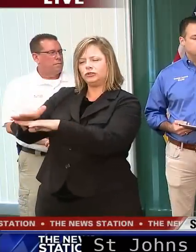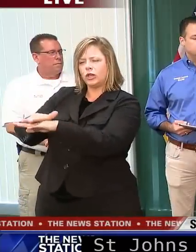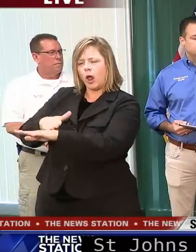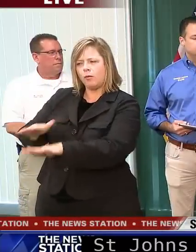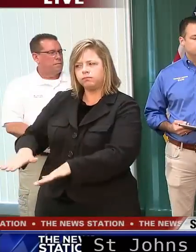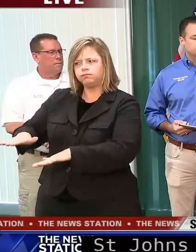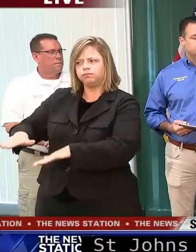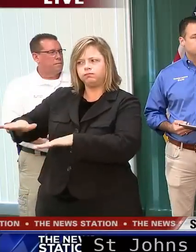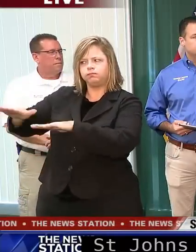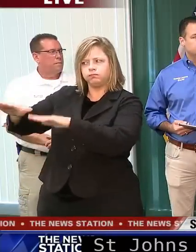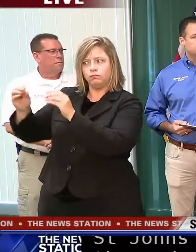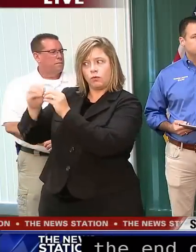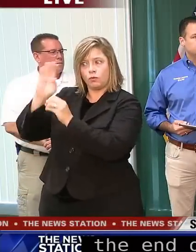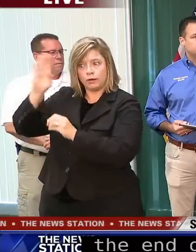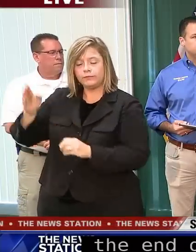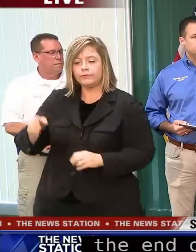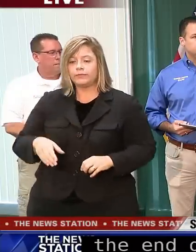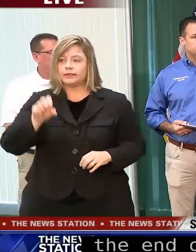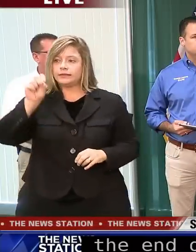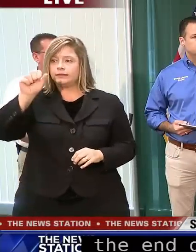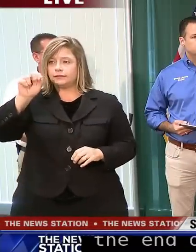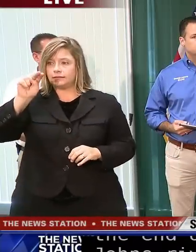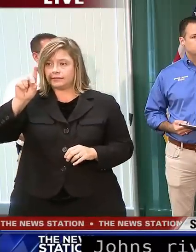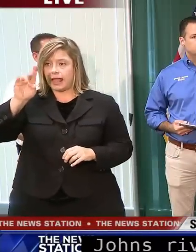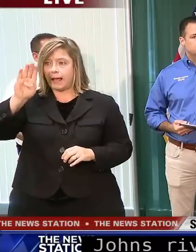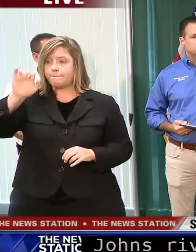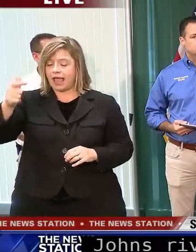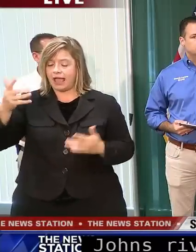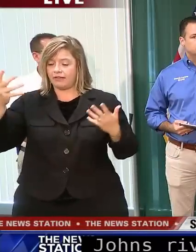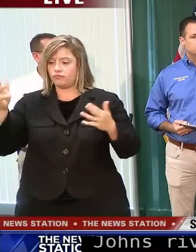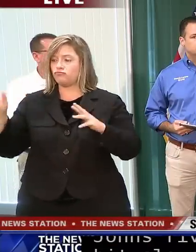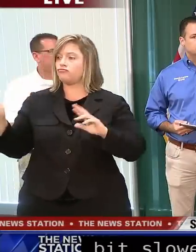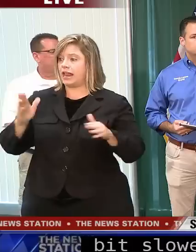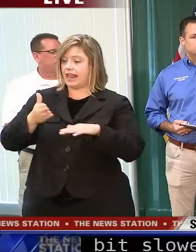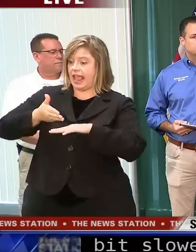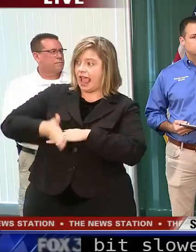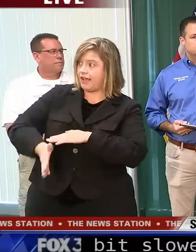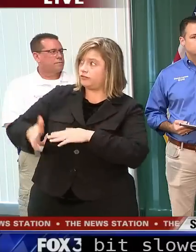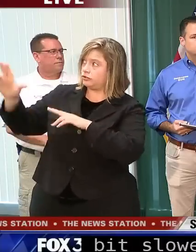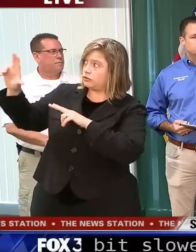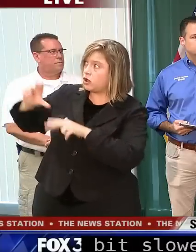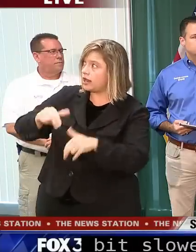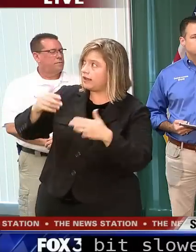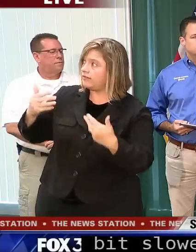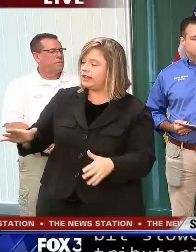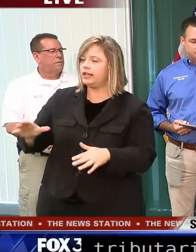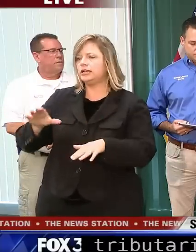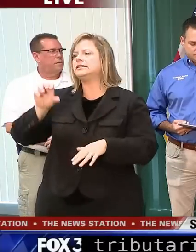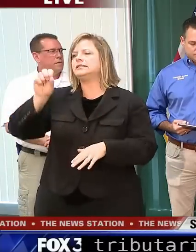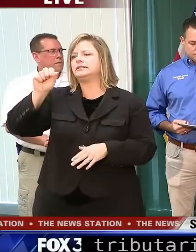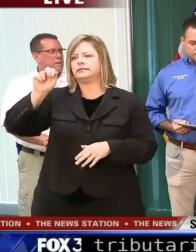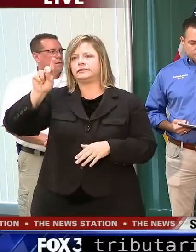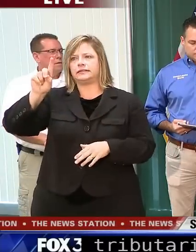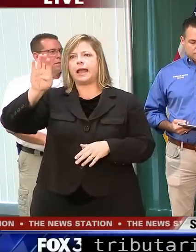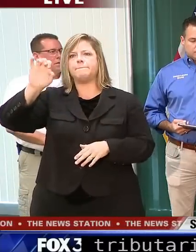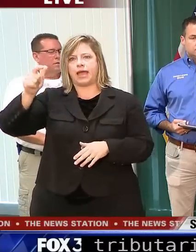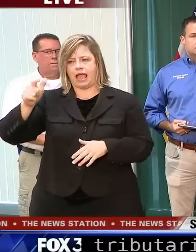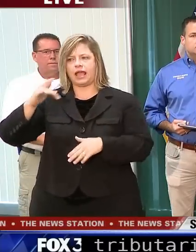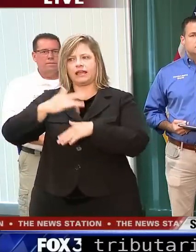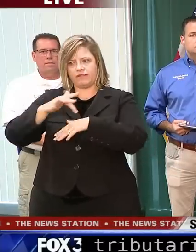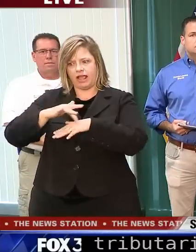into the river. Sandbags will be available after the storm when it is safe to do so. So sandbag operations